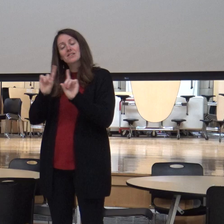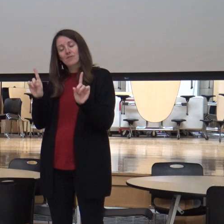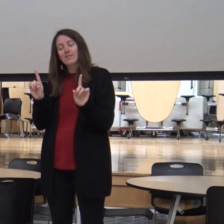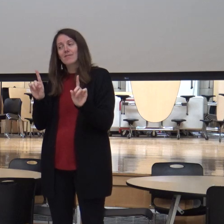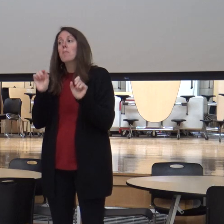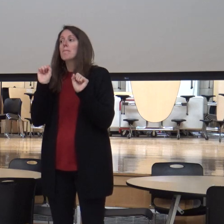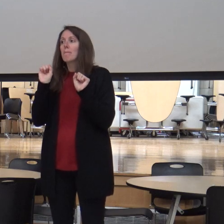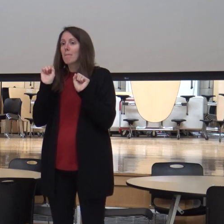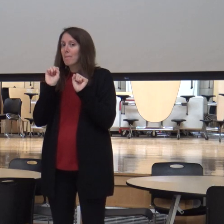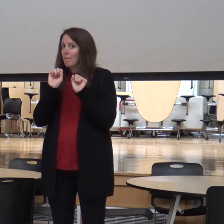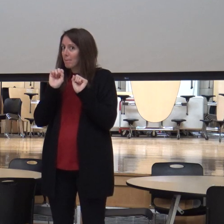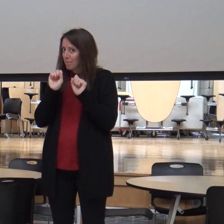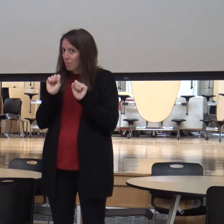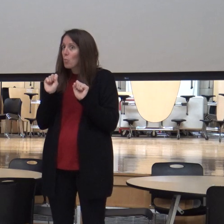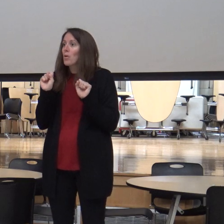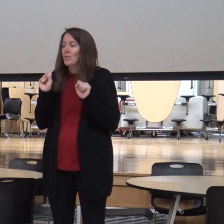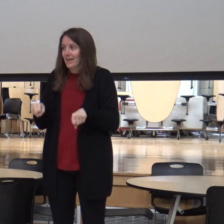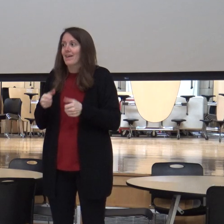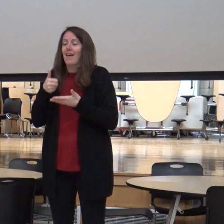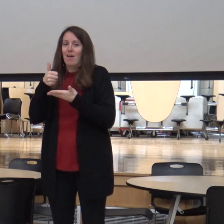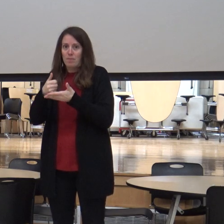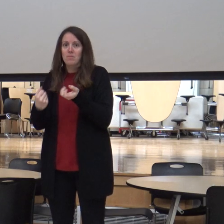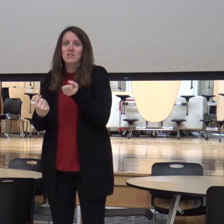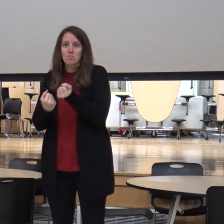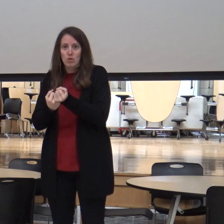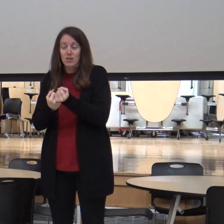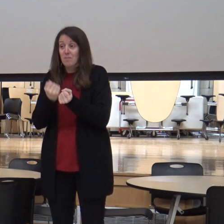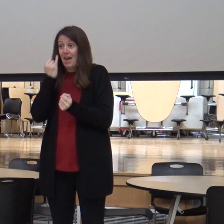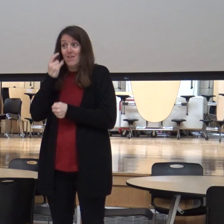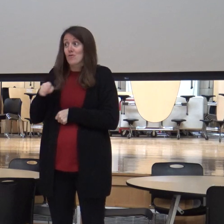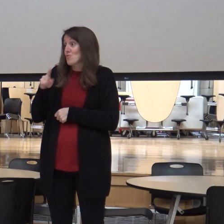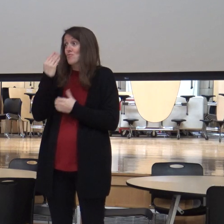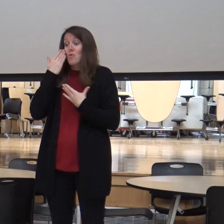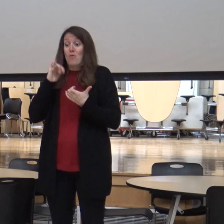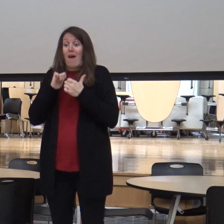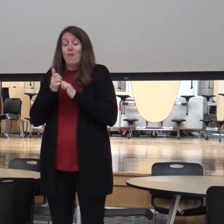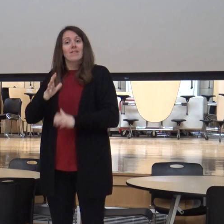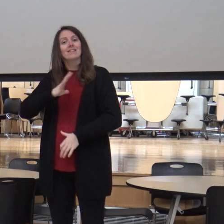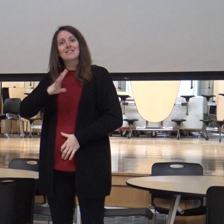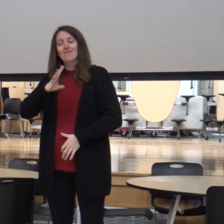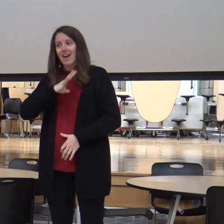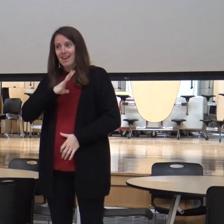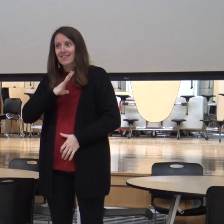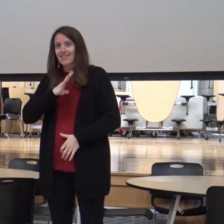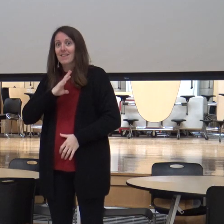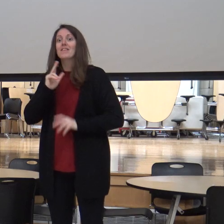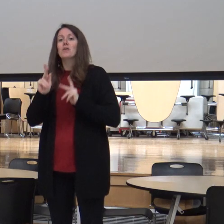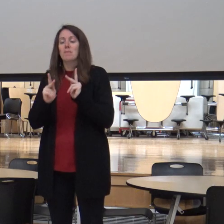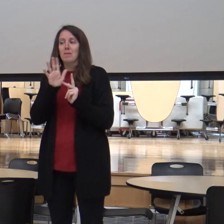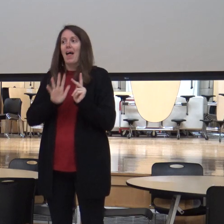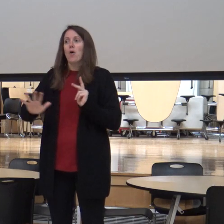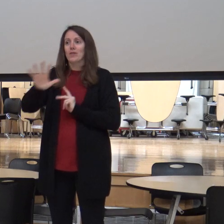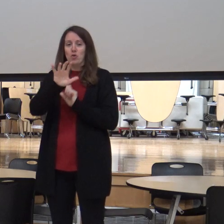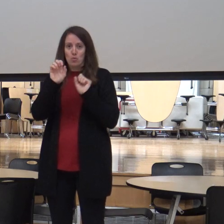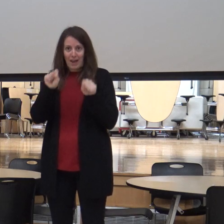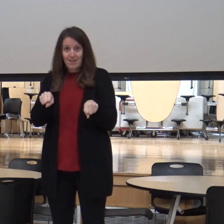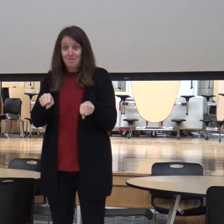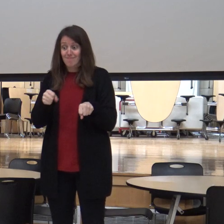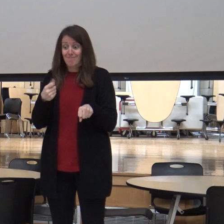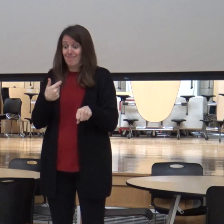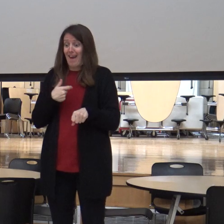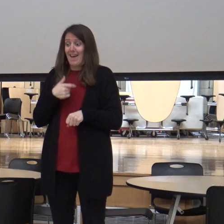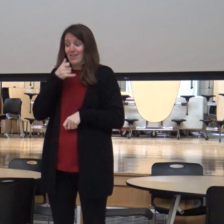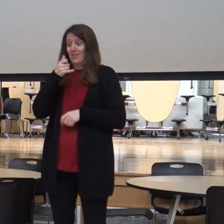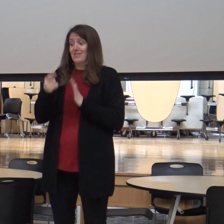know how, there's people out there that can help you again, anytime. We get calls at 2 in the morning. I'm worried about this, I can't sleep, so this is going